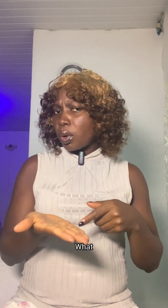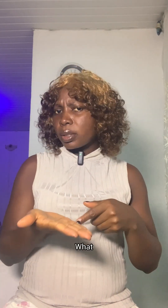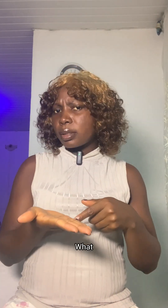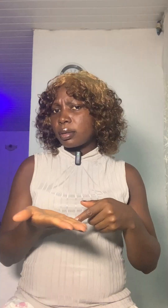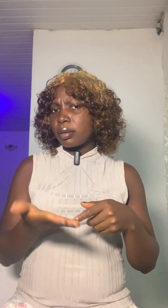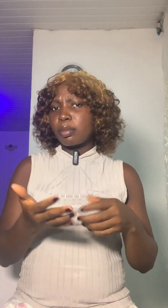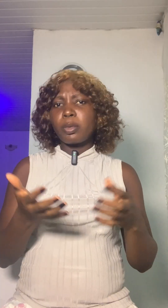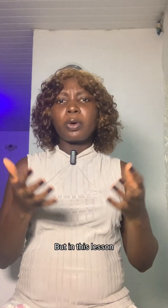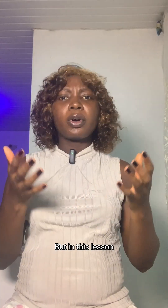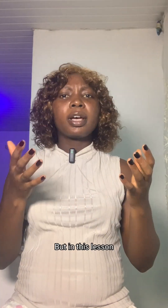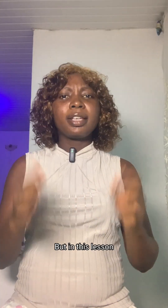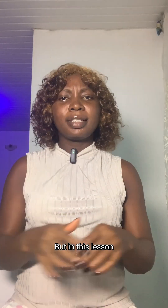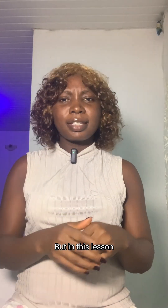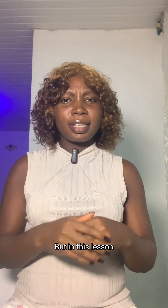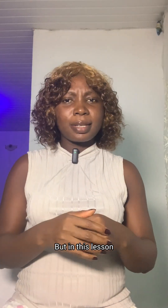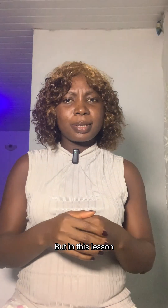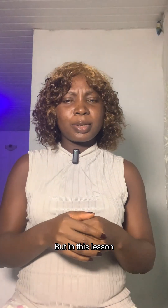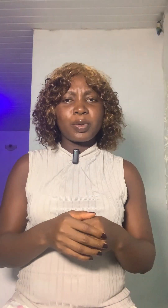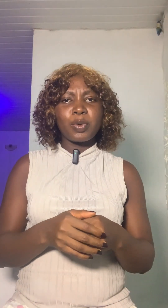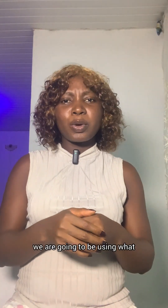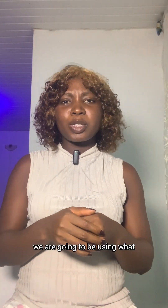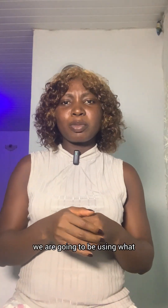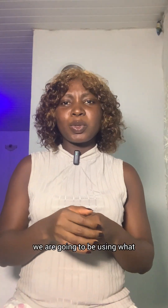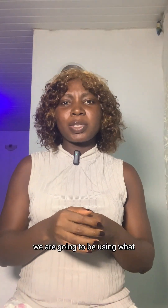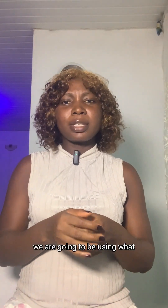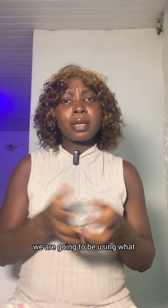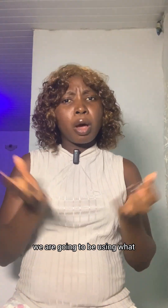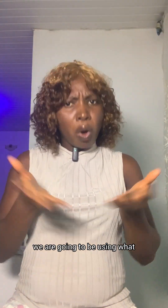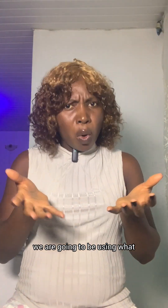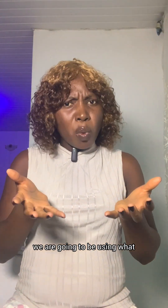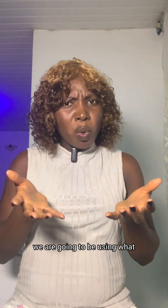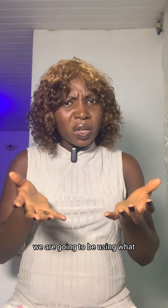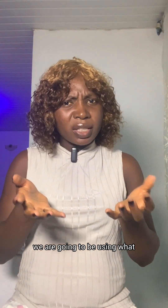What? But in this lesson, we are going to be using what?